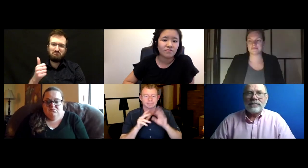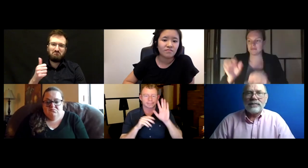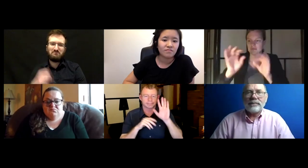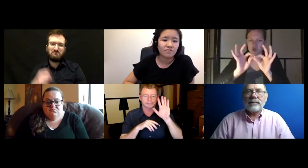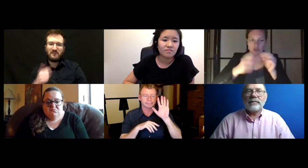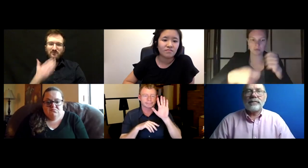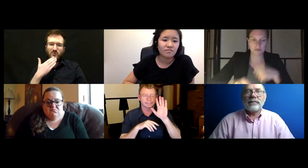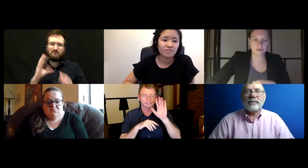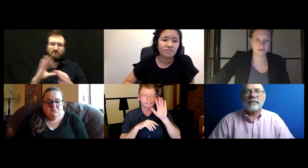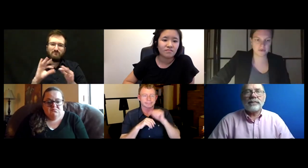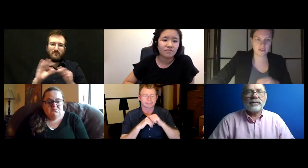involved.